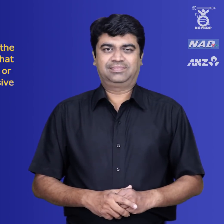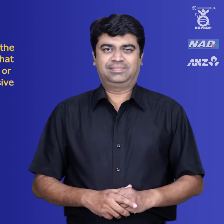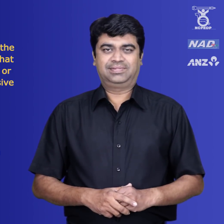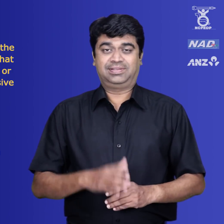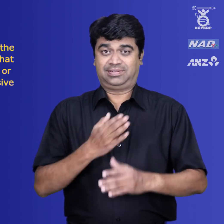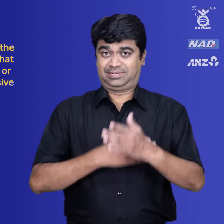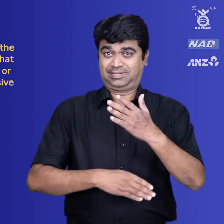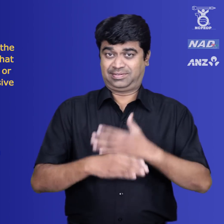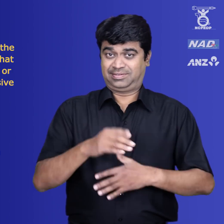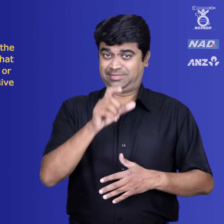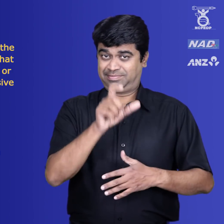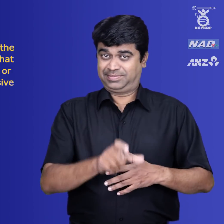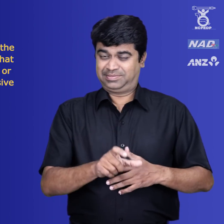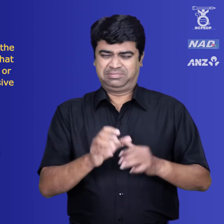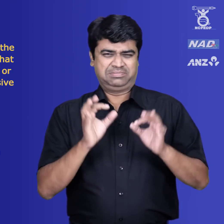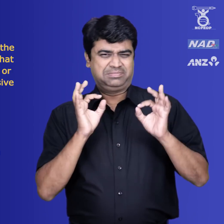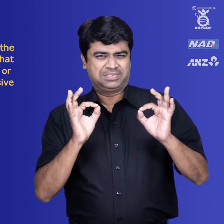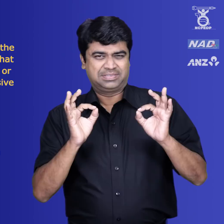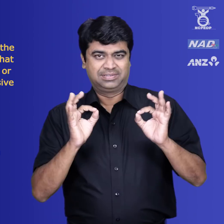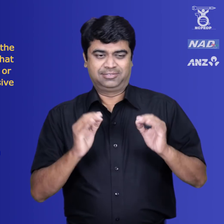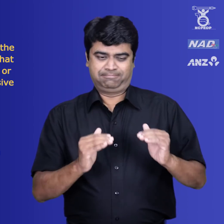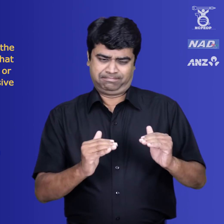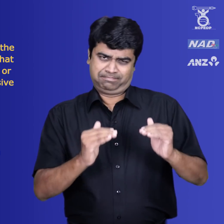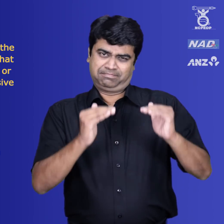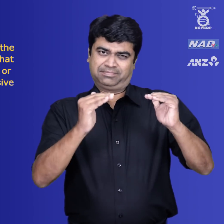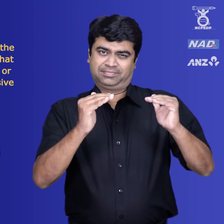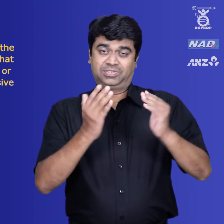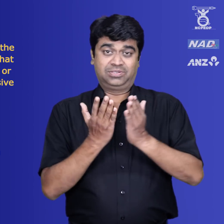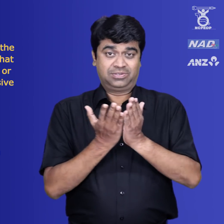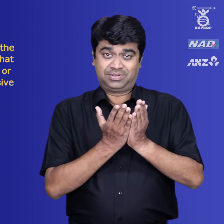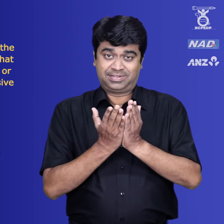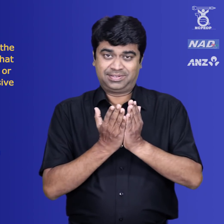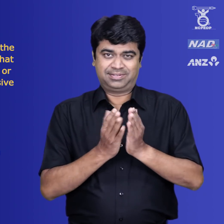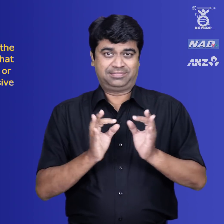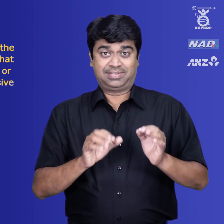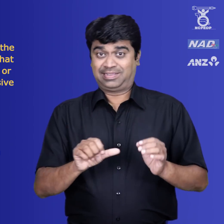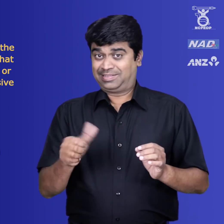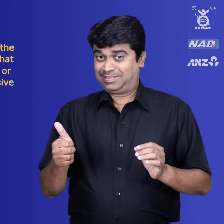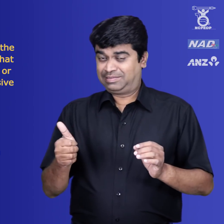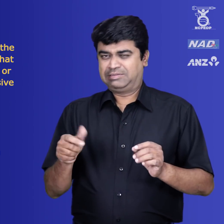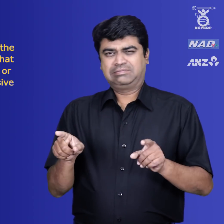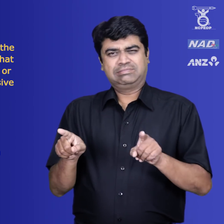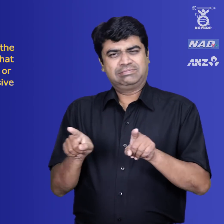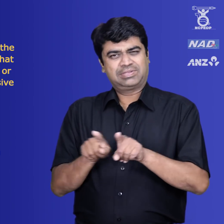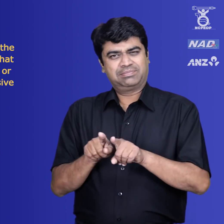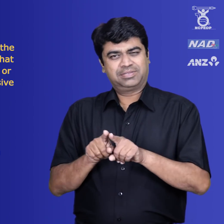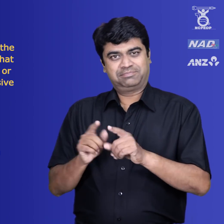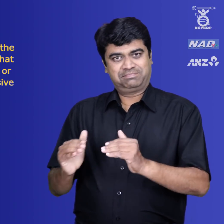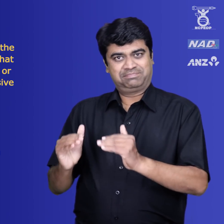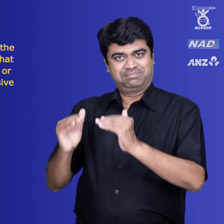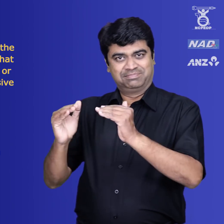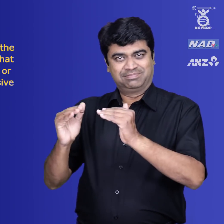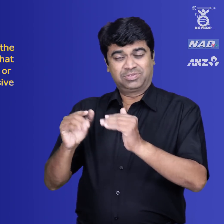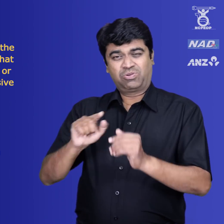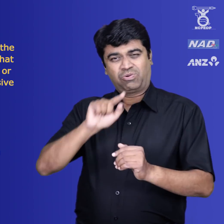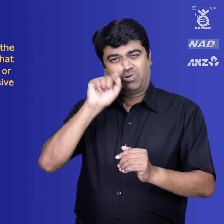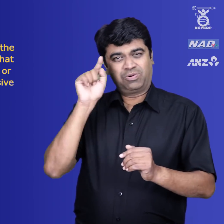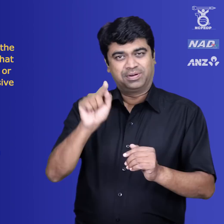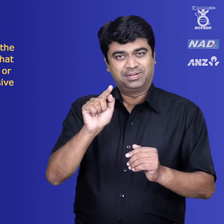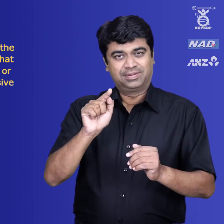Provide necessary support, individualized or otherwise, in environments that maximize